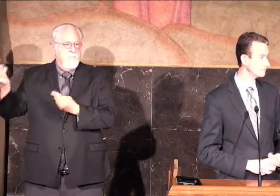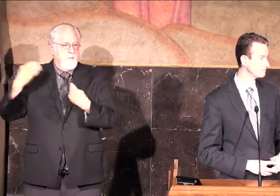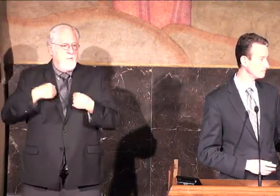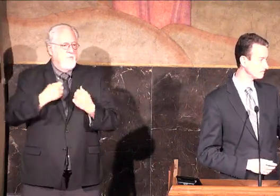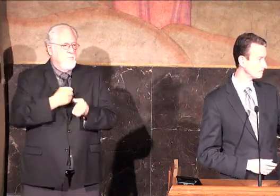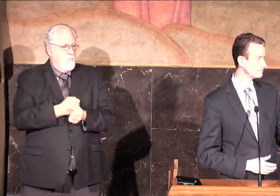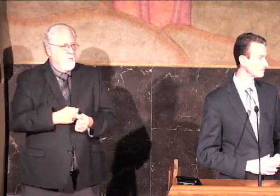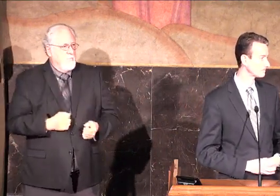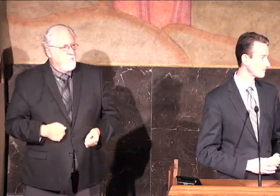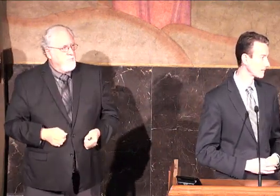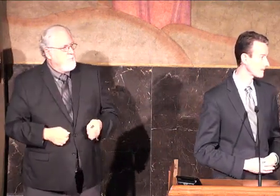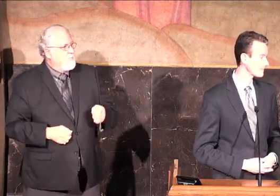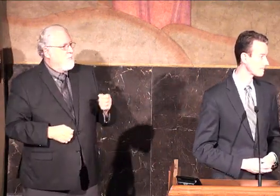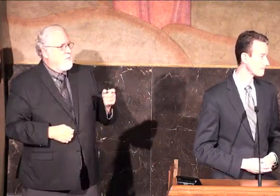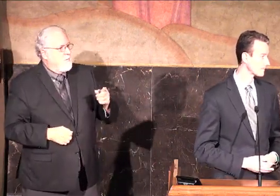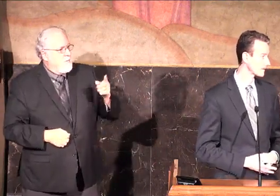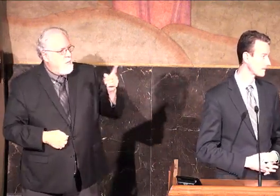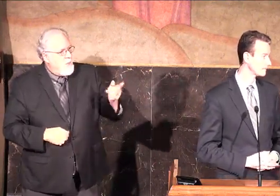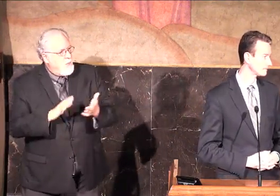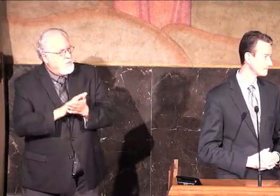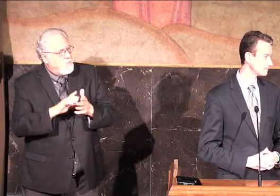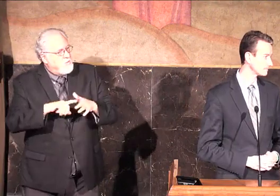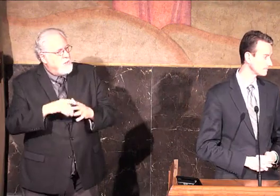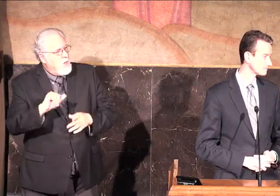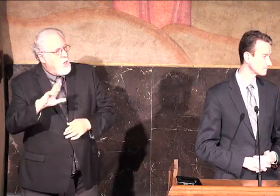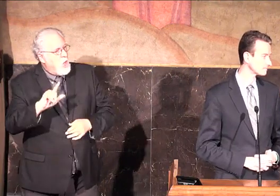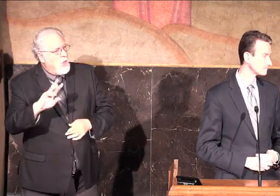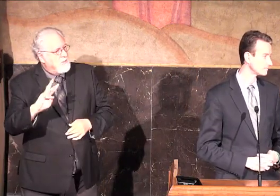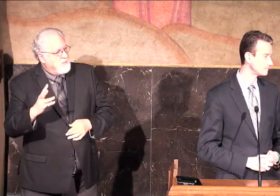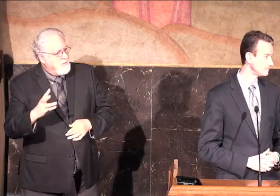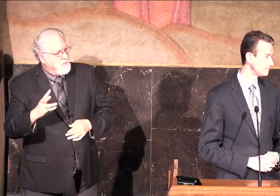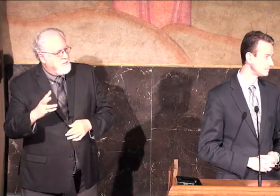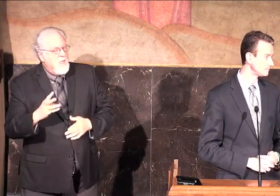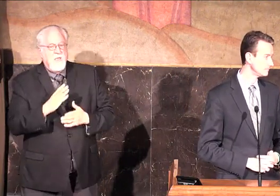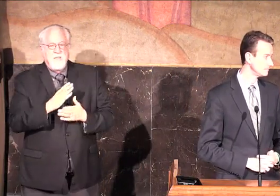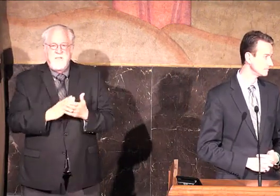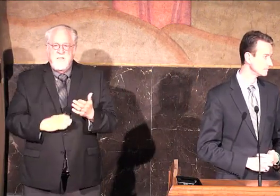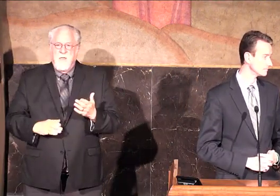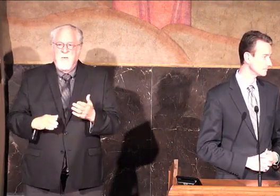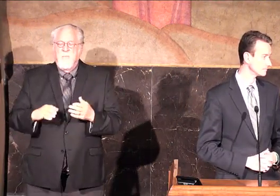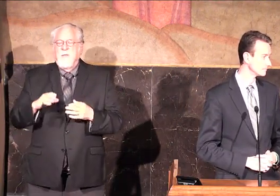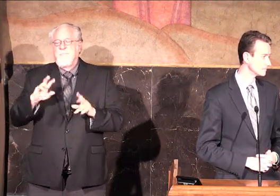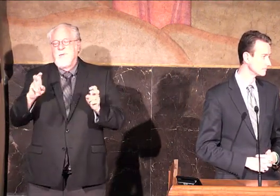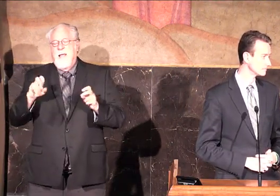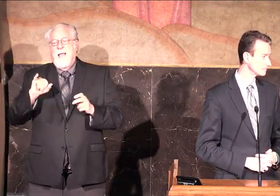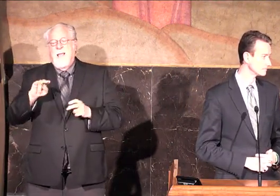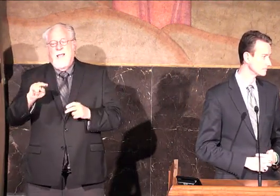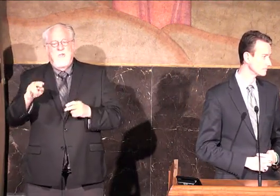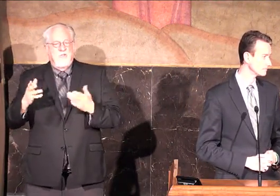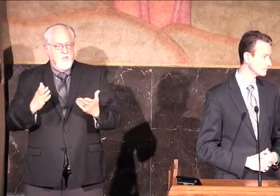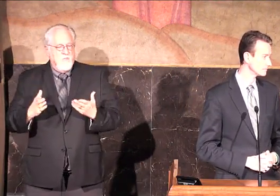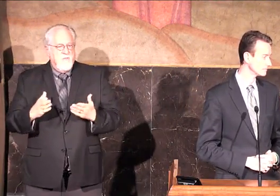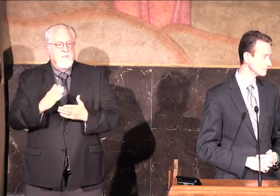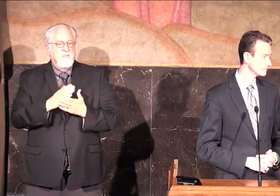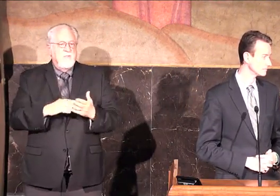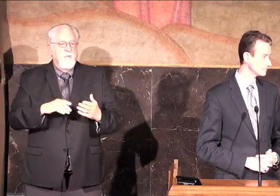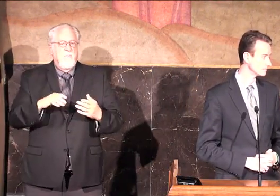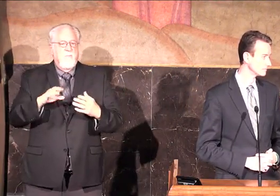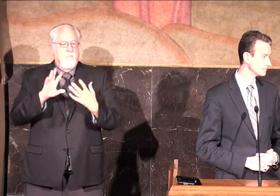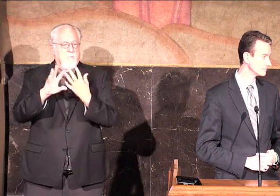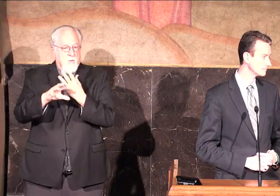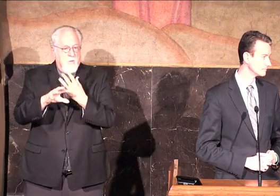well. A lot of schools start on August 6th, and a lot of them are a combination of in-person and remote. Would you tell those school leaders